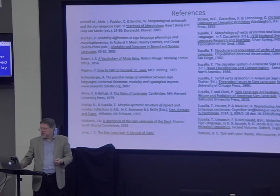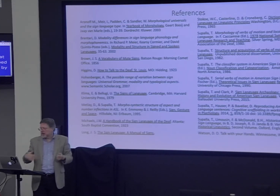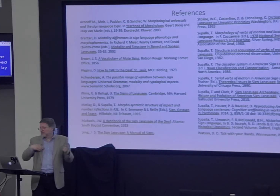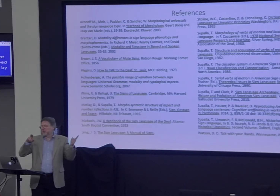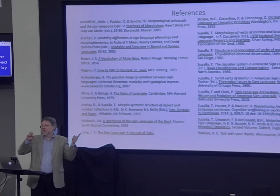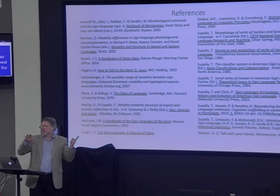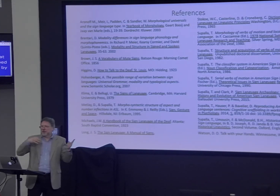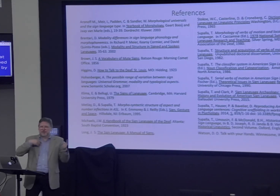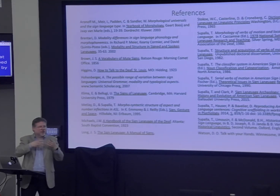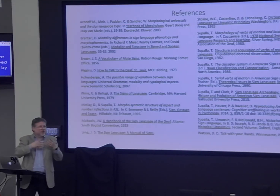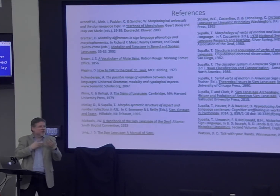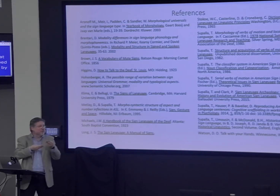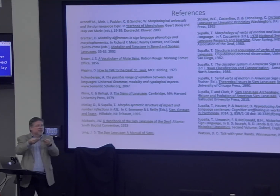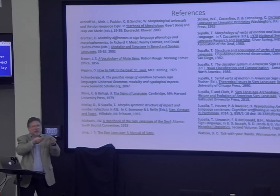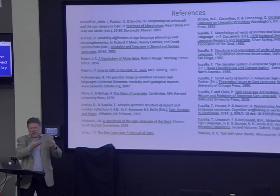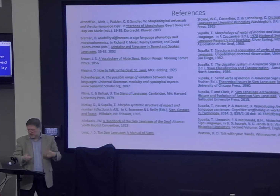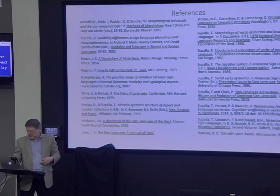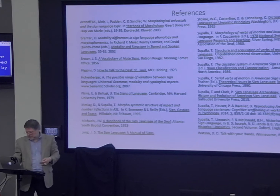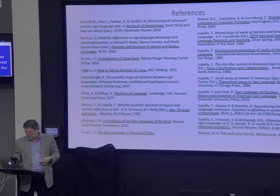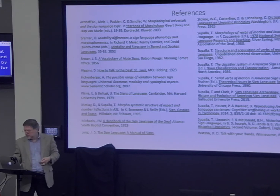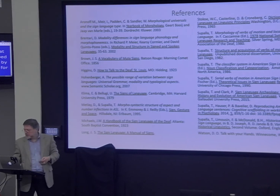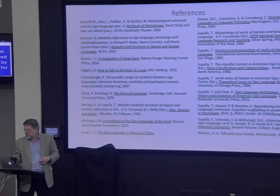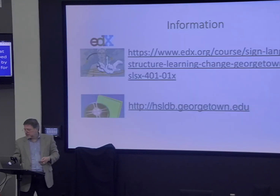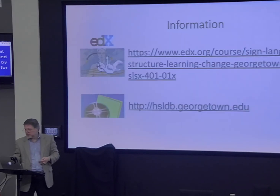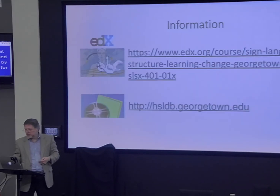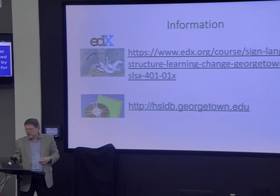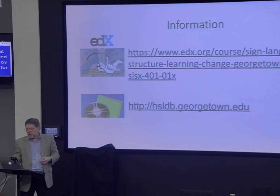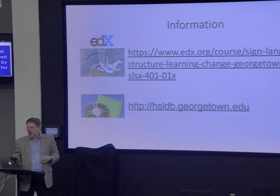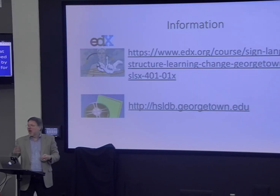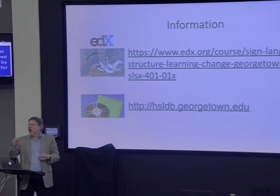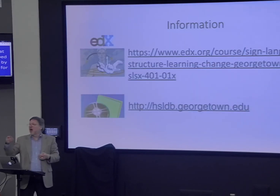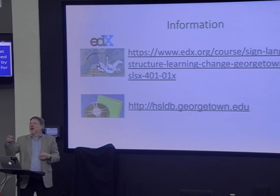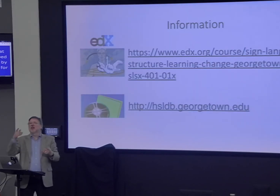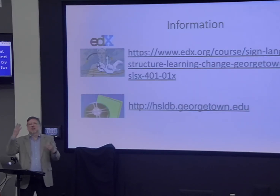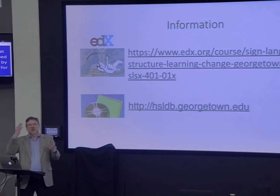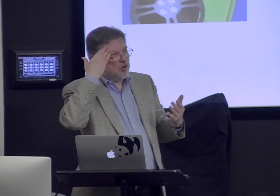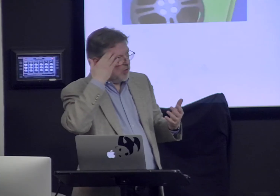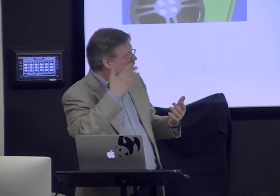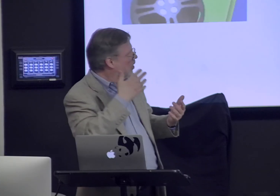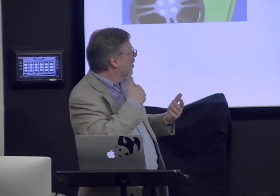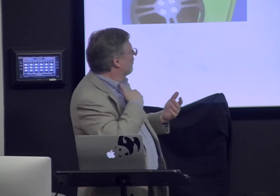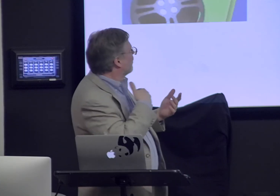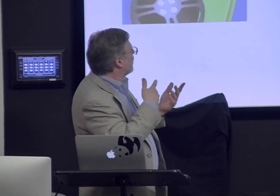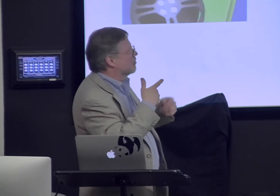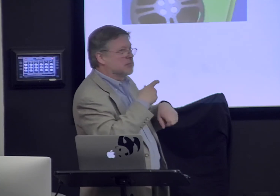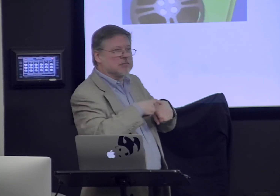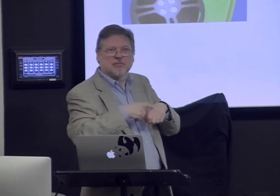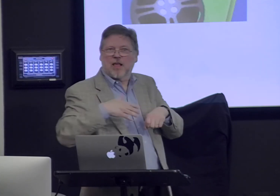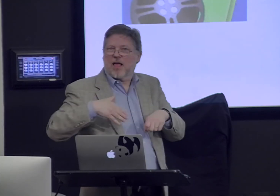their support. And I've got this page of references that's available. I can share this with anyone in the room who's